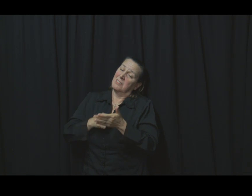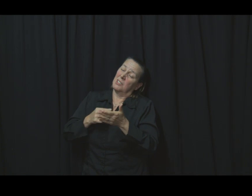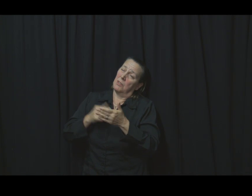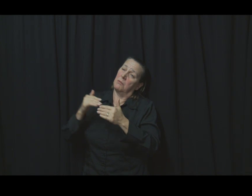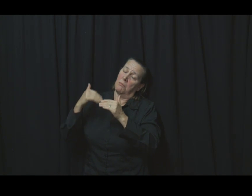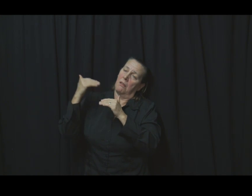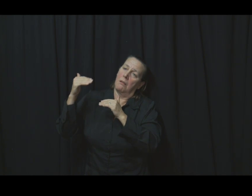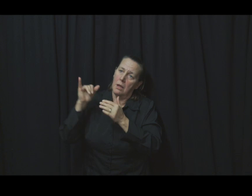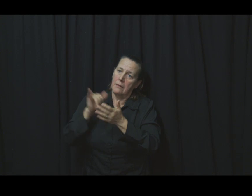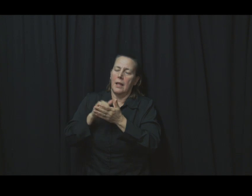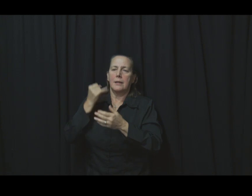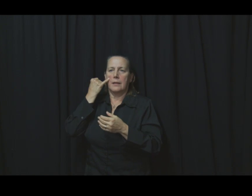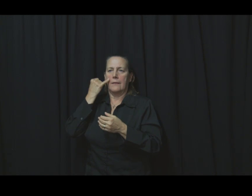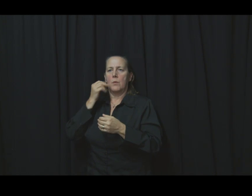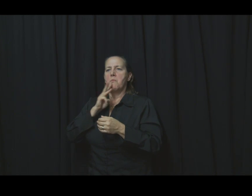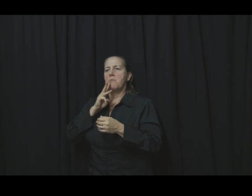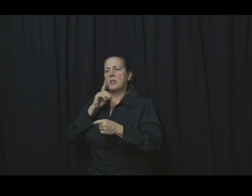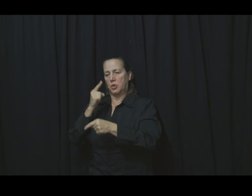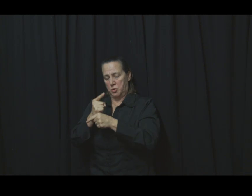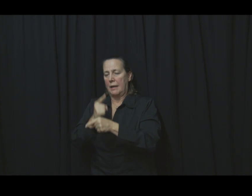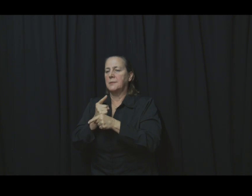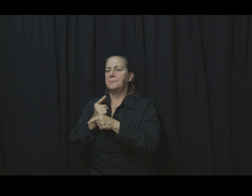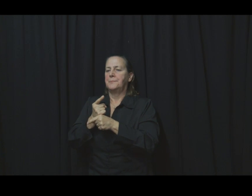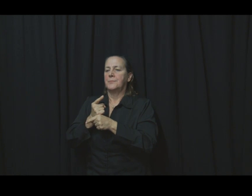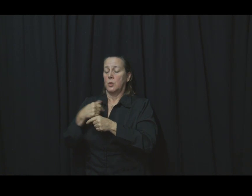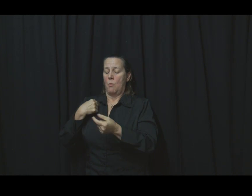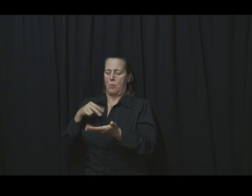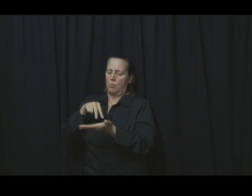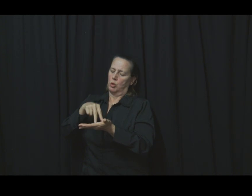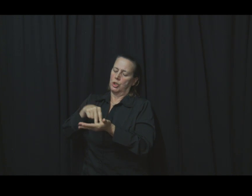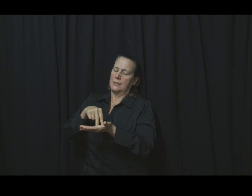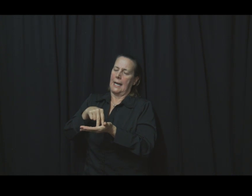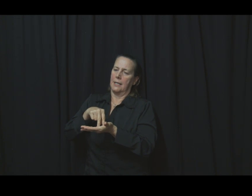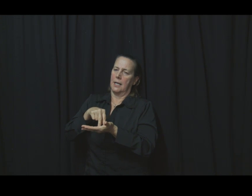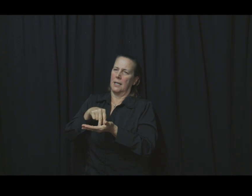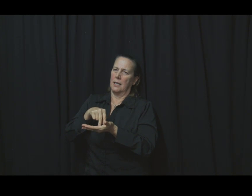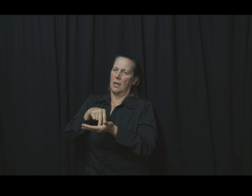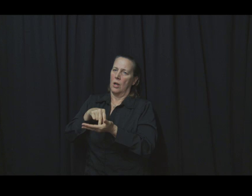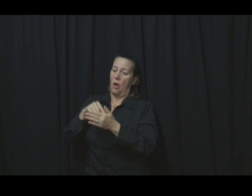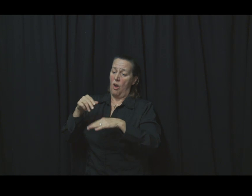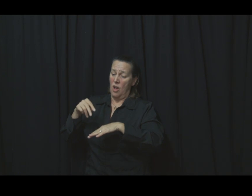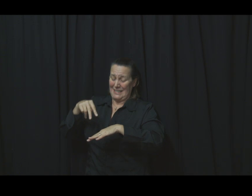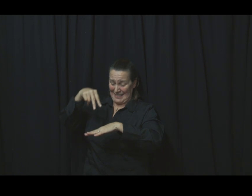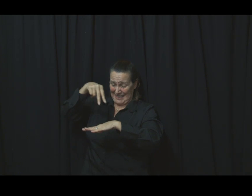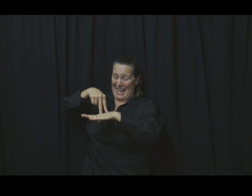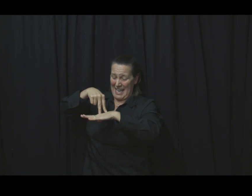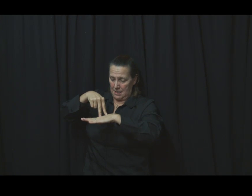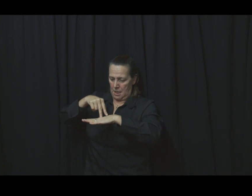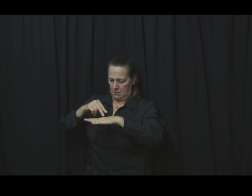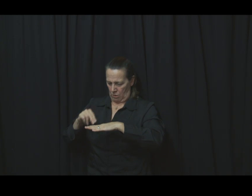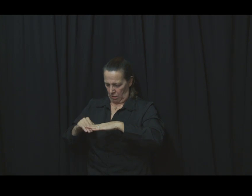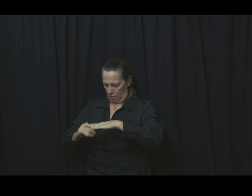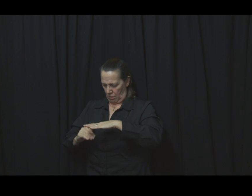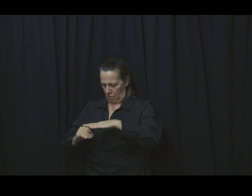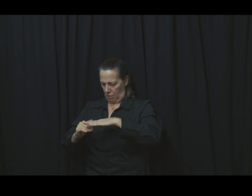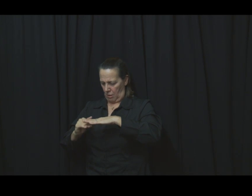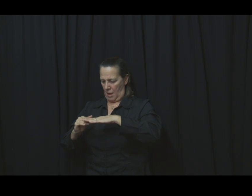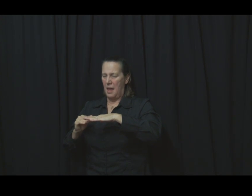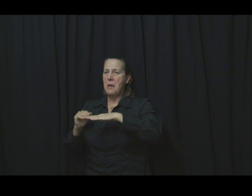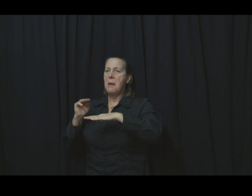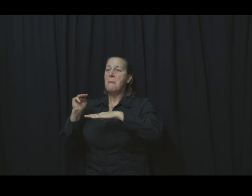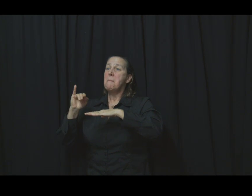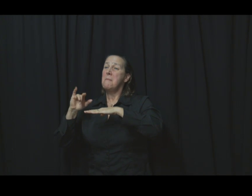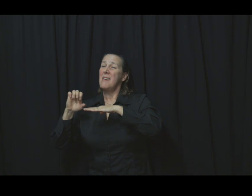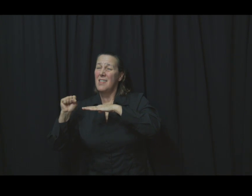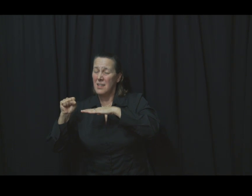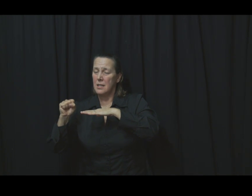water conditions are correct. And so we are standing on millions of layers of ancient life.